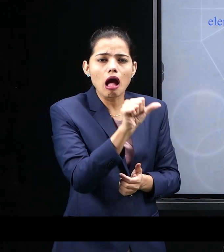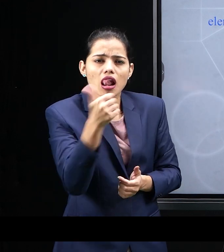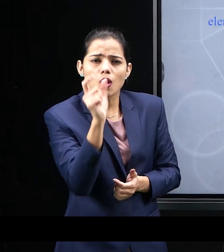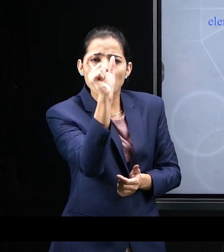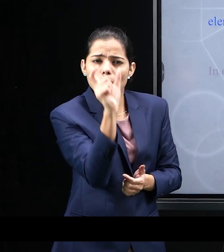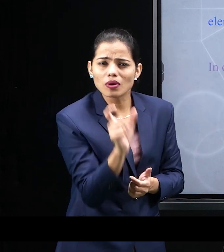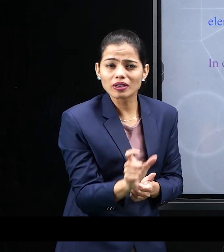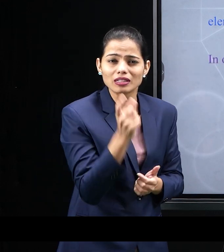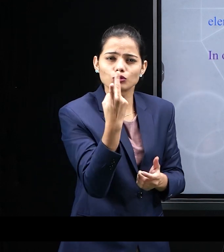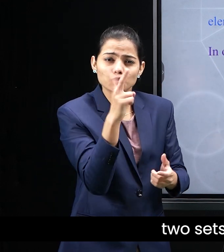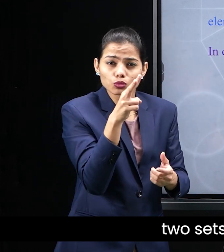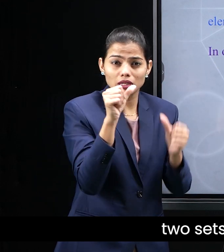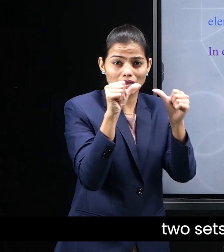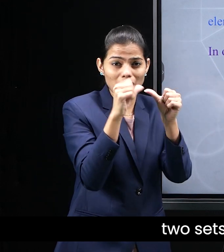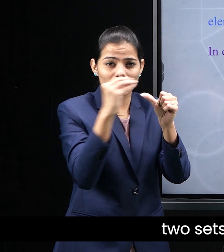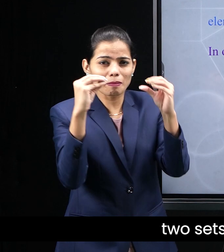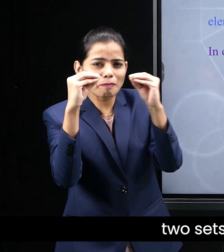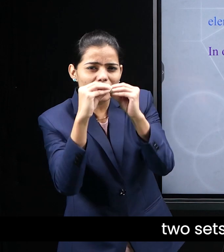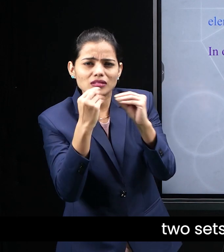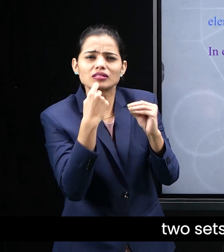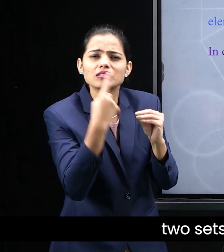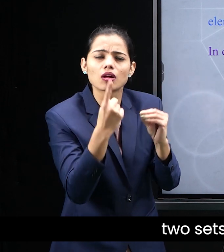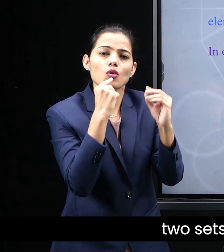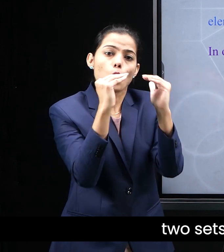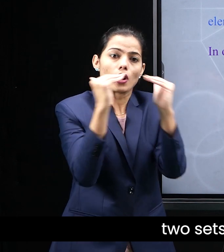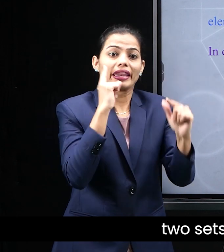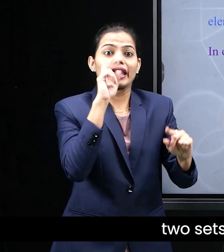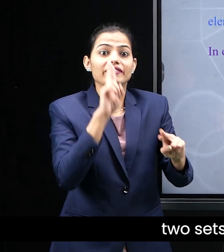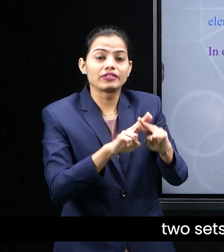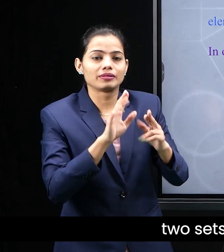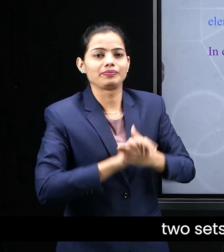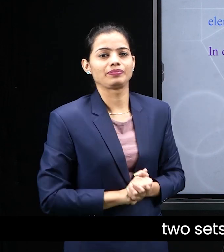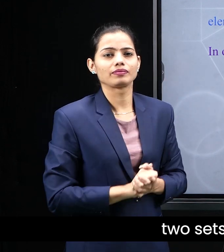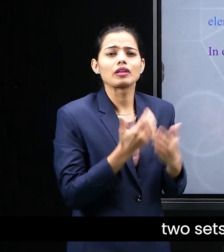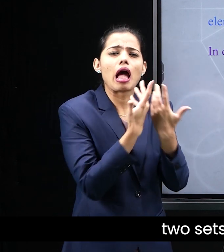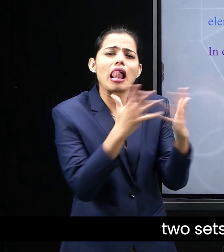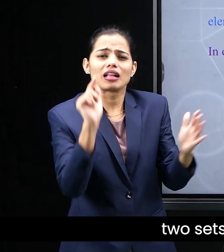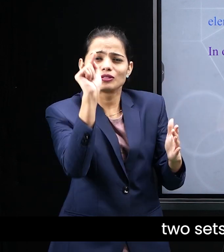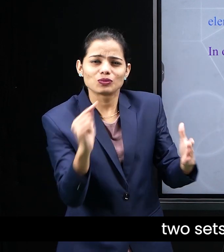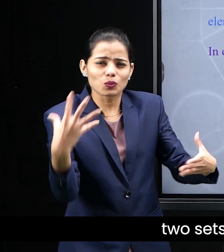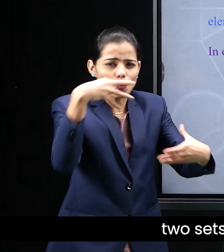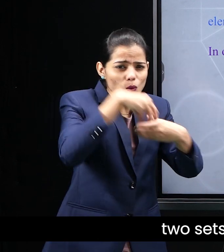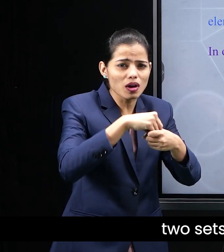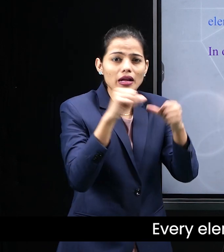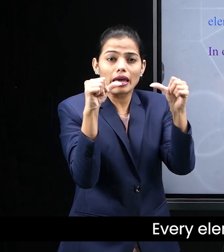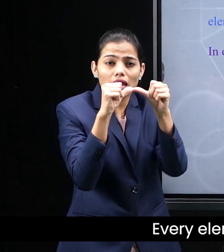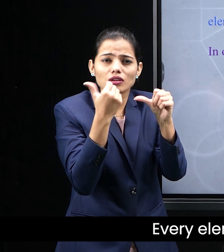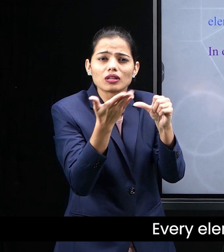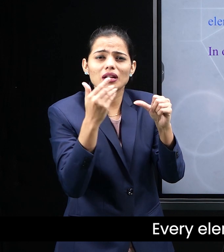In other words, two sets A and B are said to be equal if every